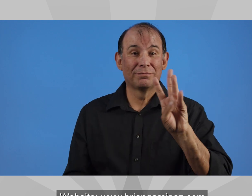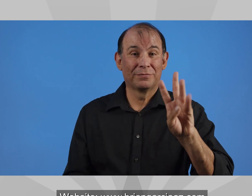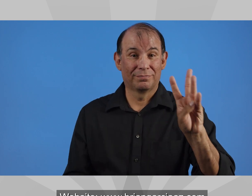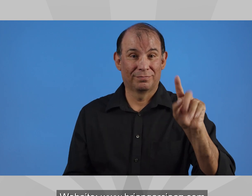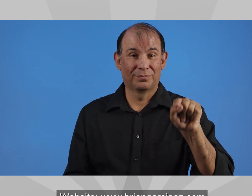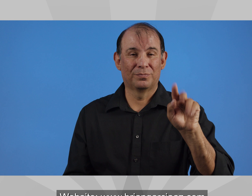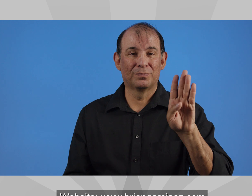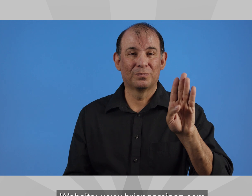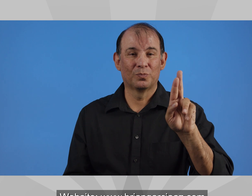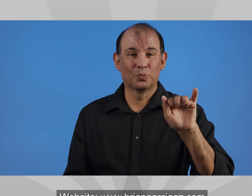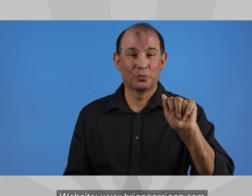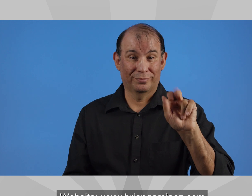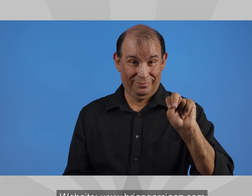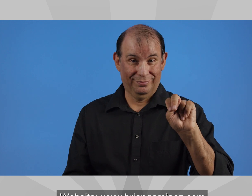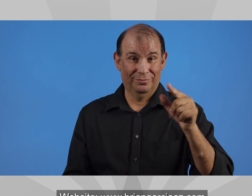Website